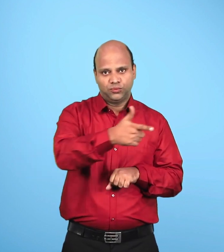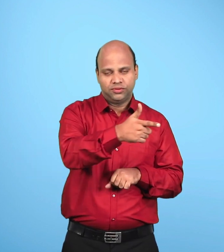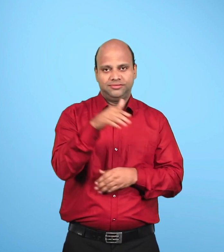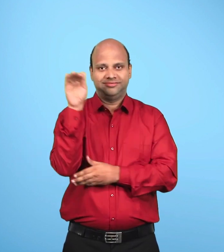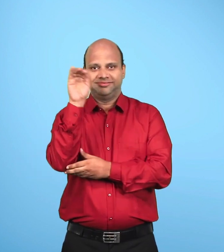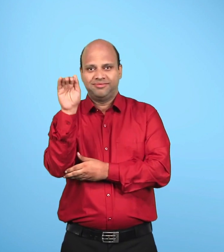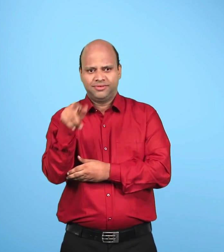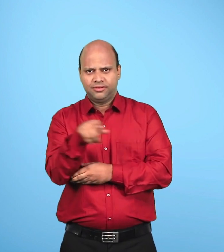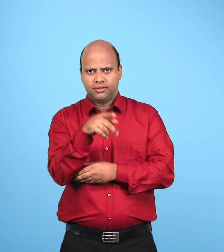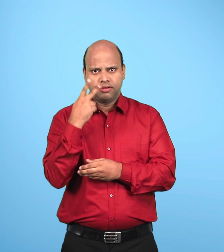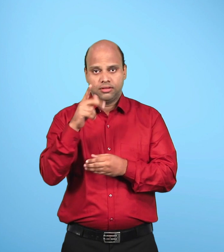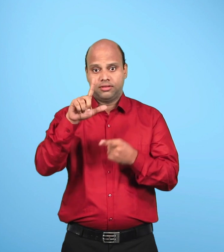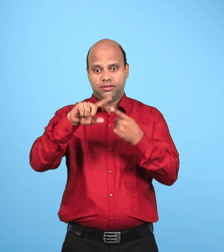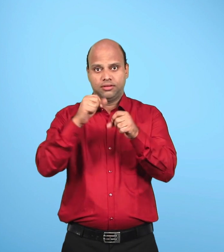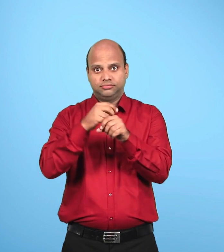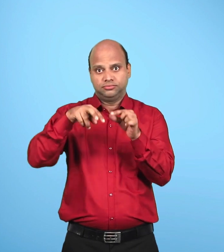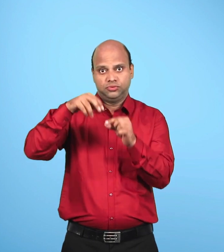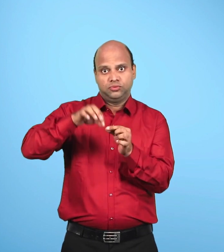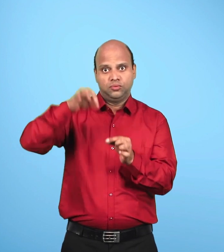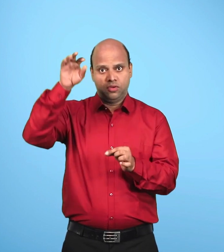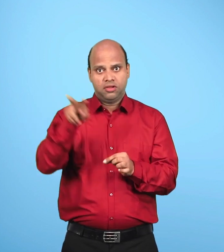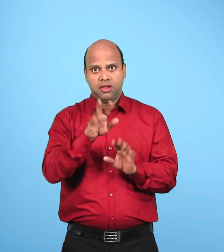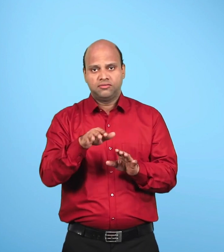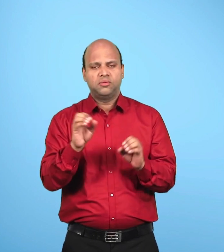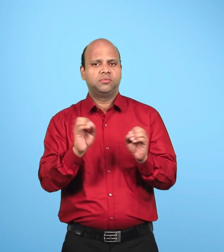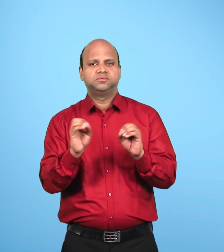which do not have long legs that a camel has.